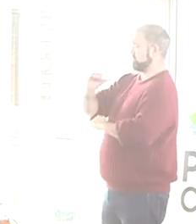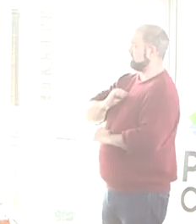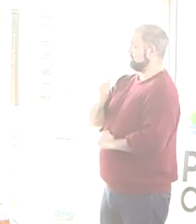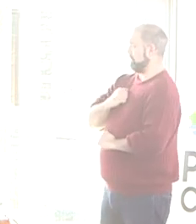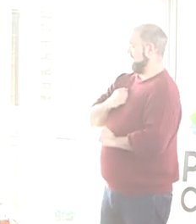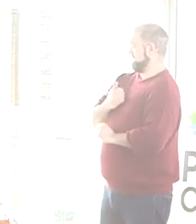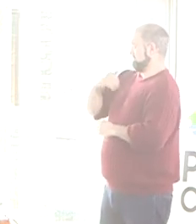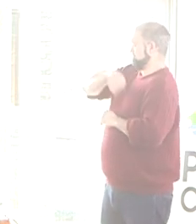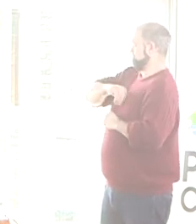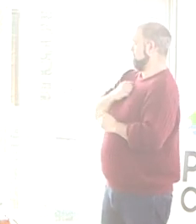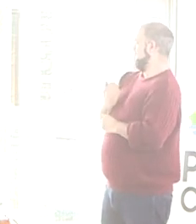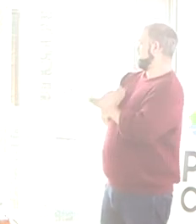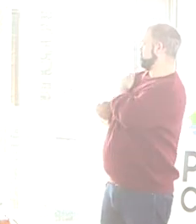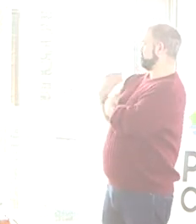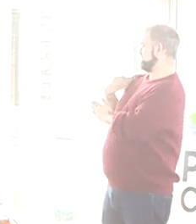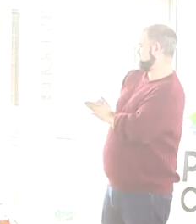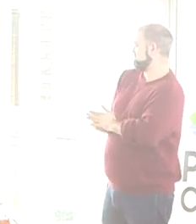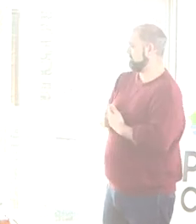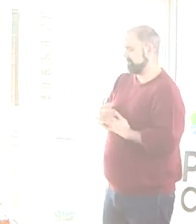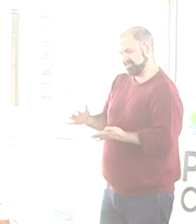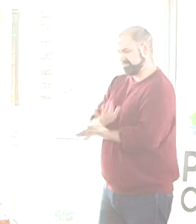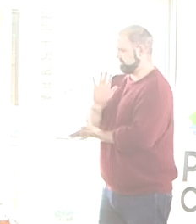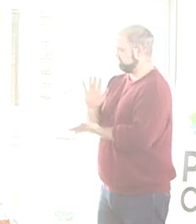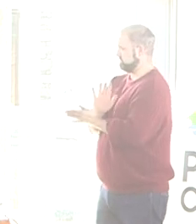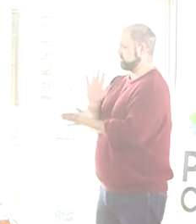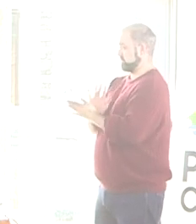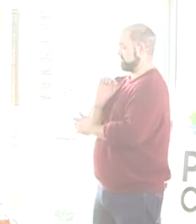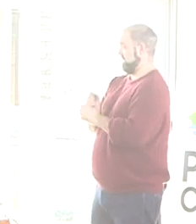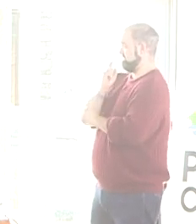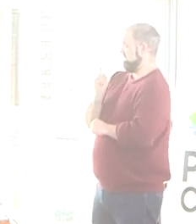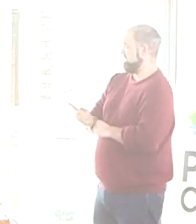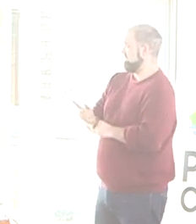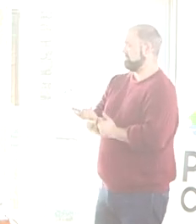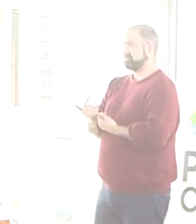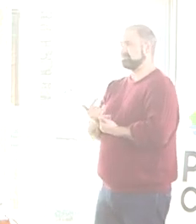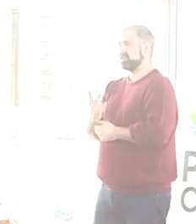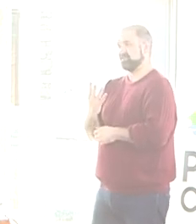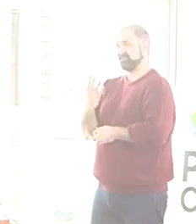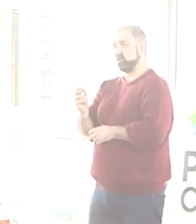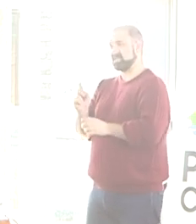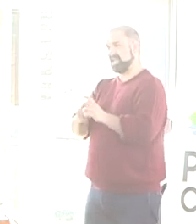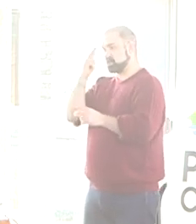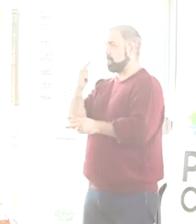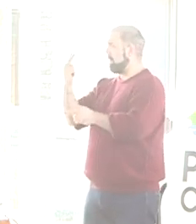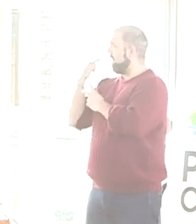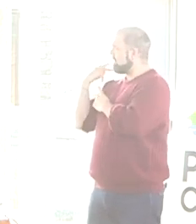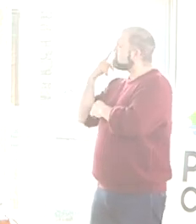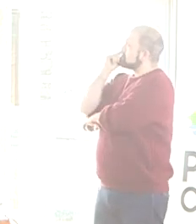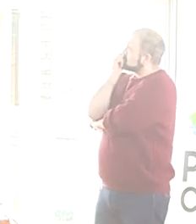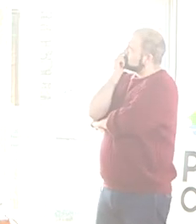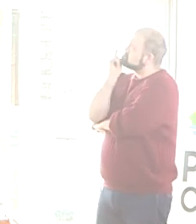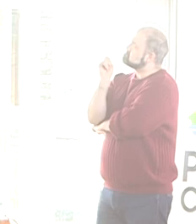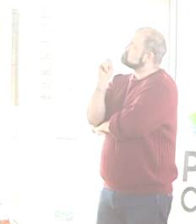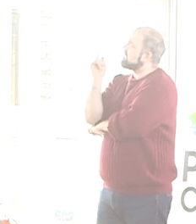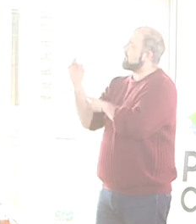it's part of my history. And I'm really glad to have done it. And, you know, with the benefit of 40 years hindsight, I can